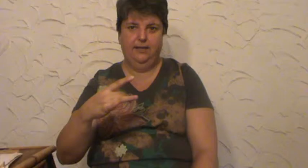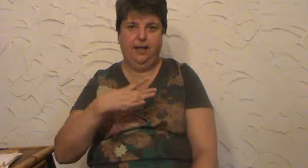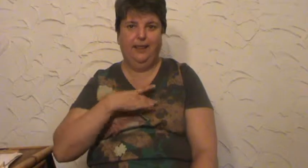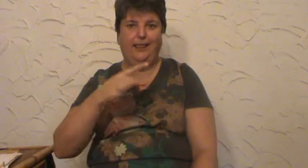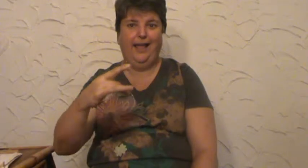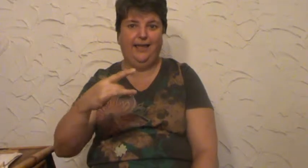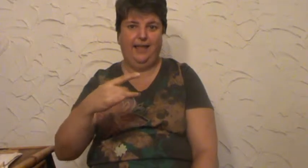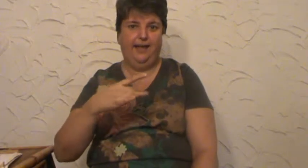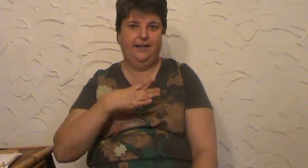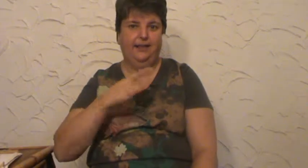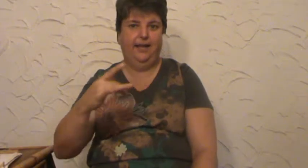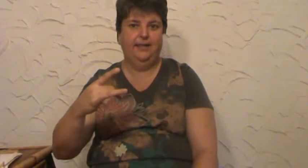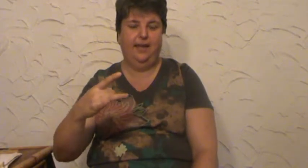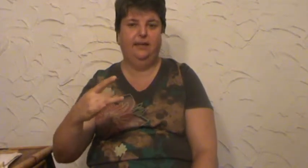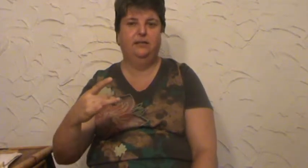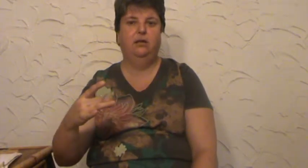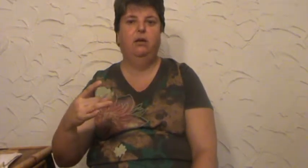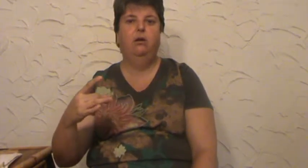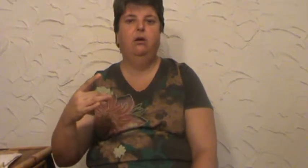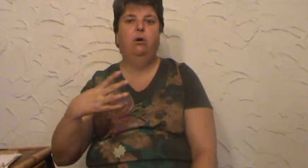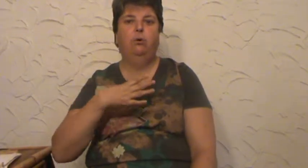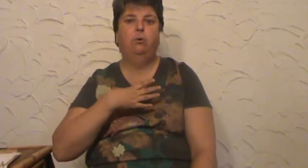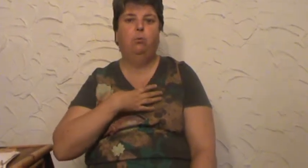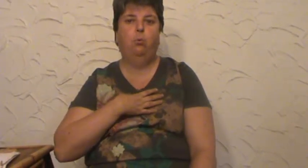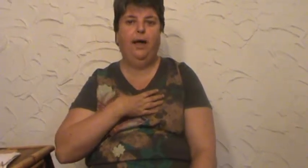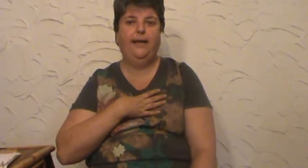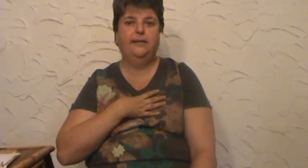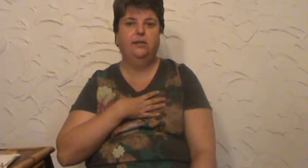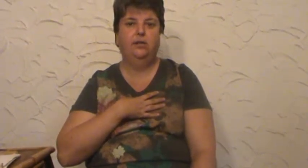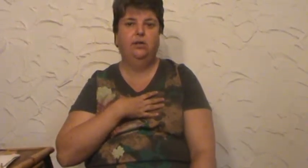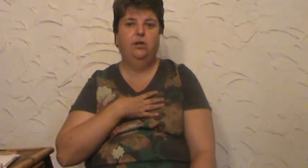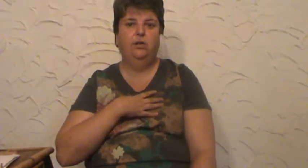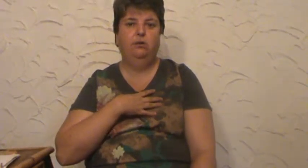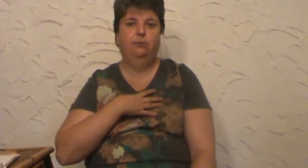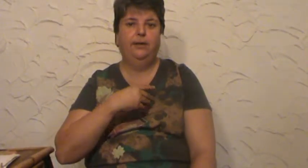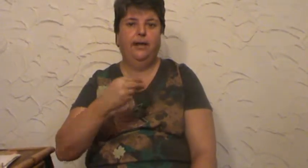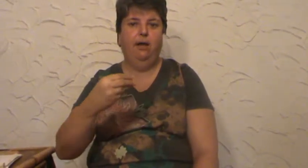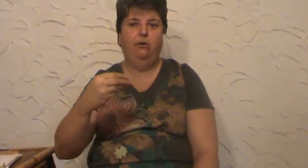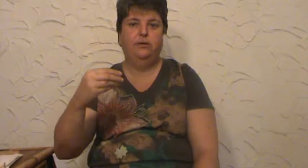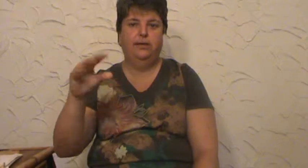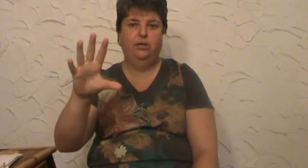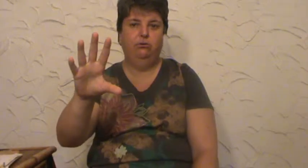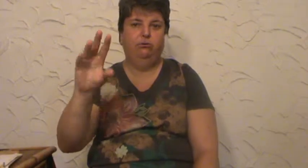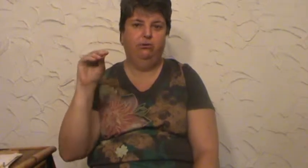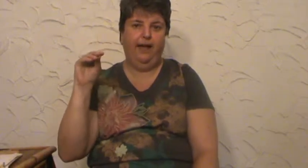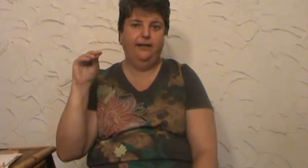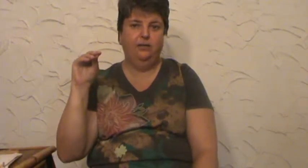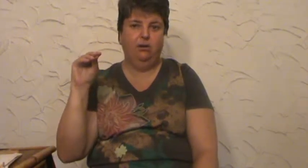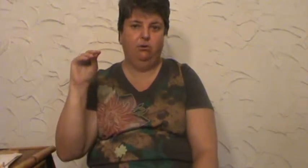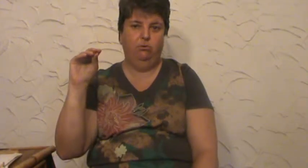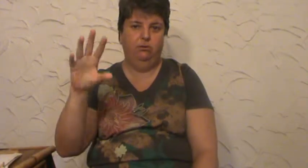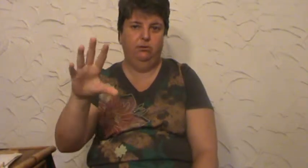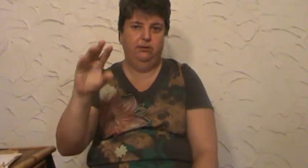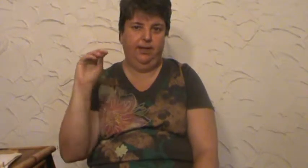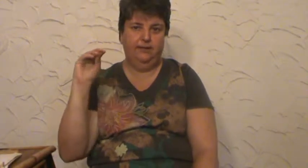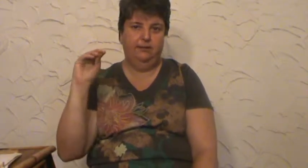I like that. I like that. With white, you bring it out into a flattened O. That's the